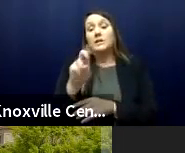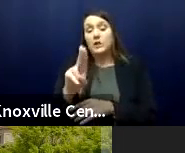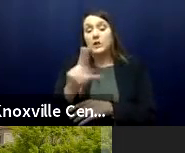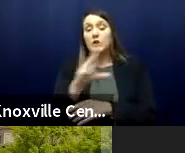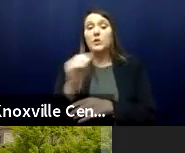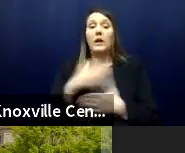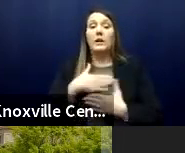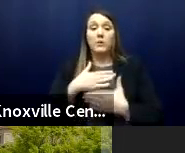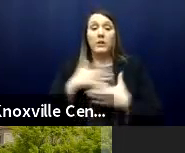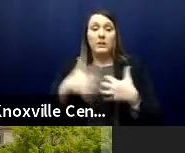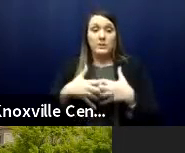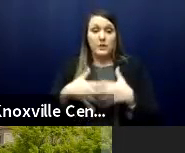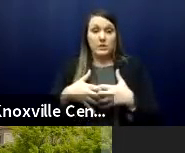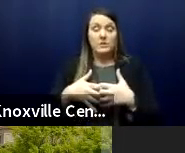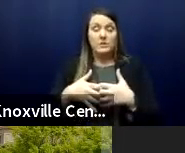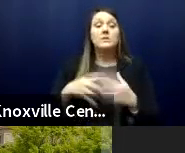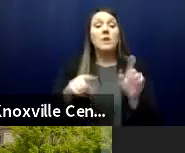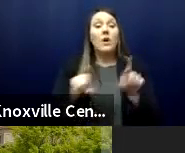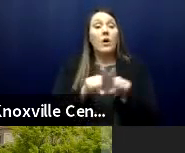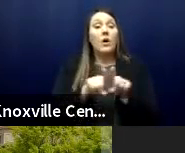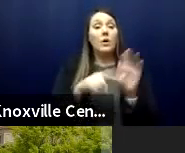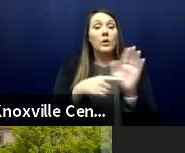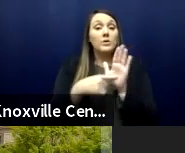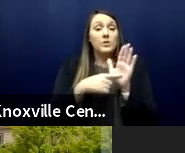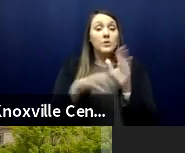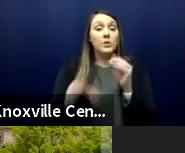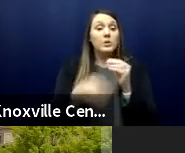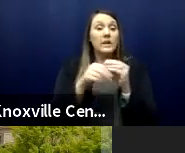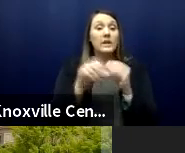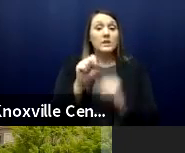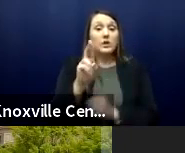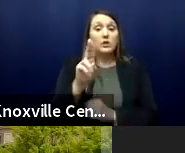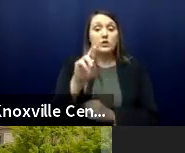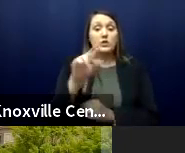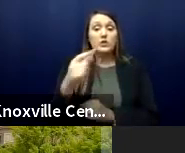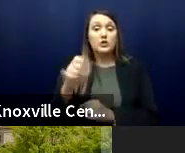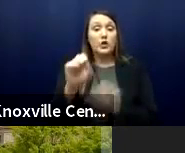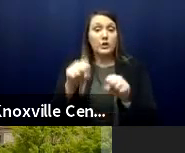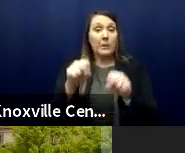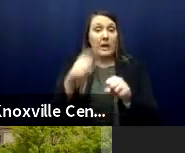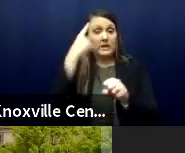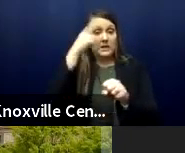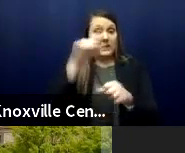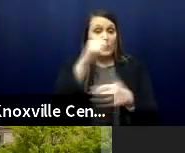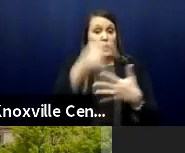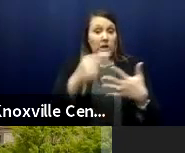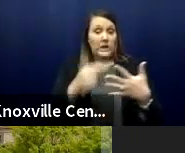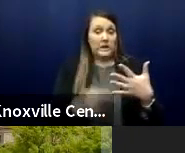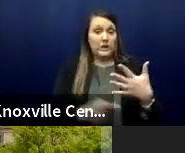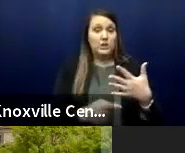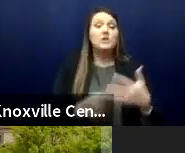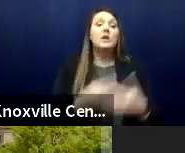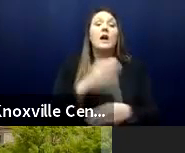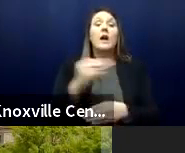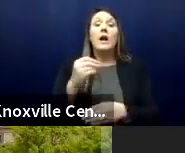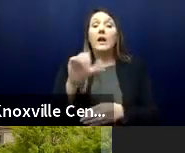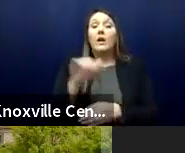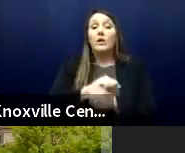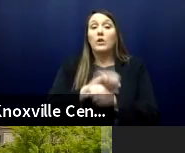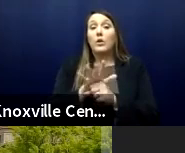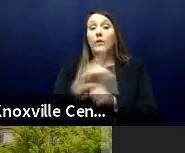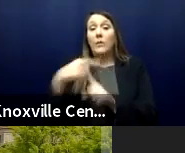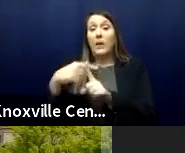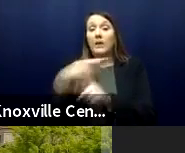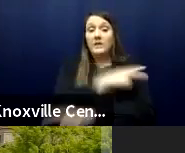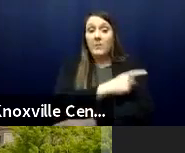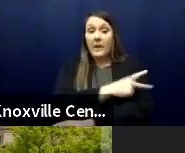hospital partners. It also shows the additional surge capacity for these categories, as well as the COVID positive patients and the patients with a